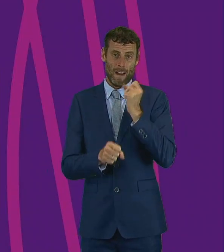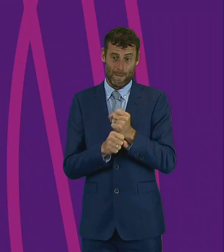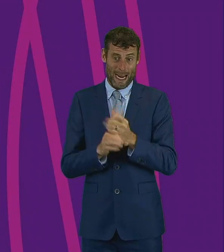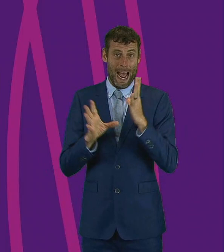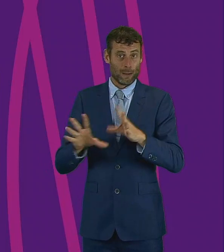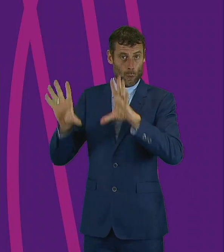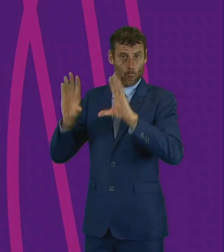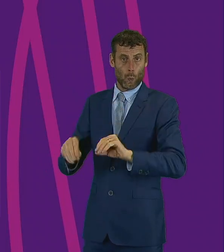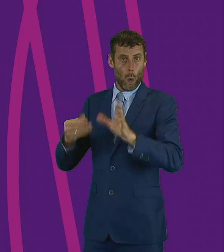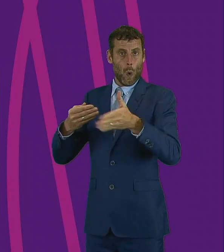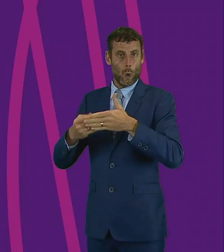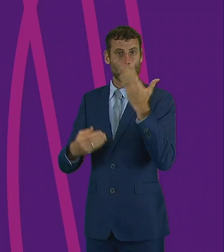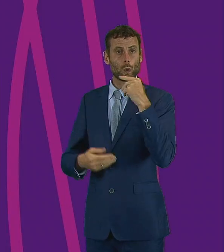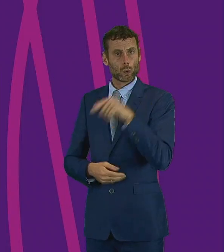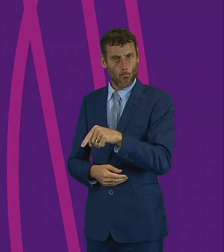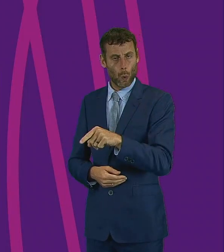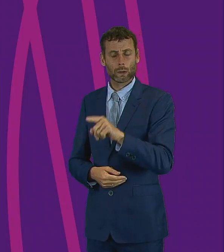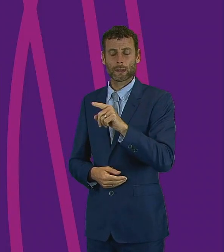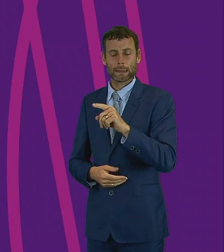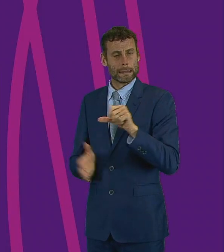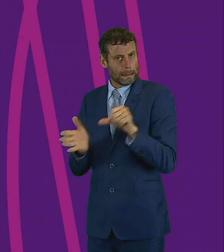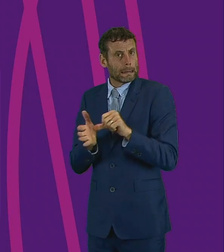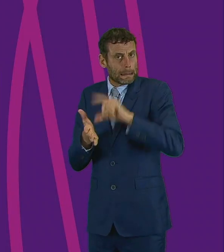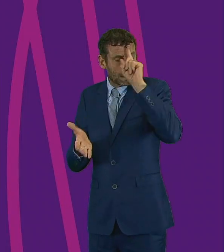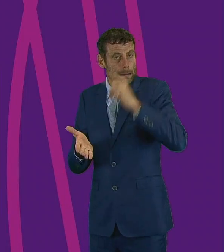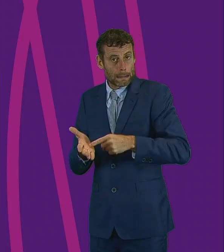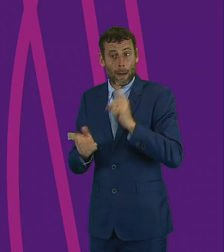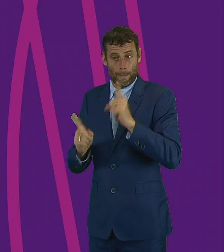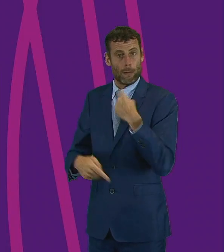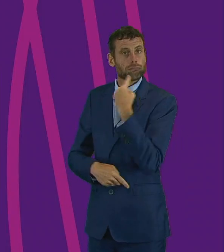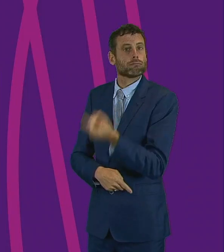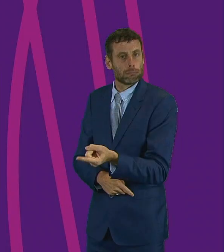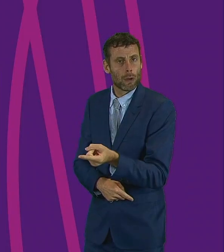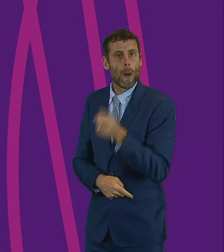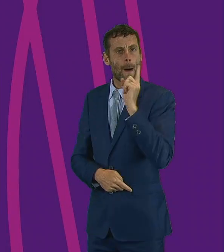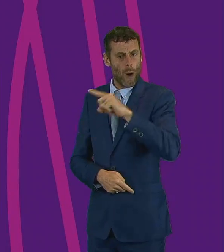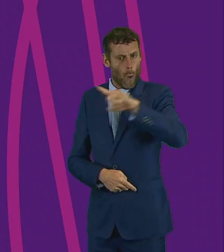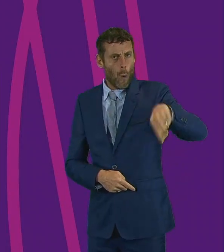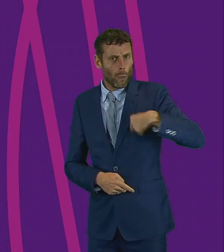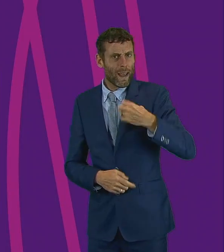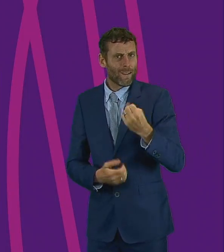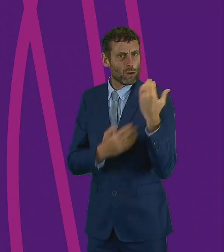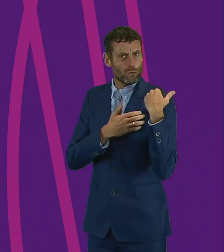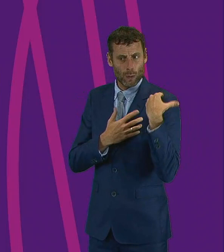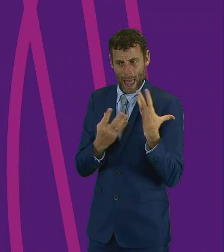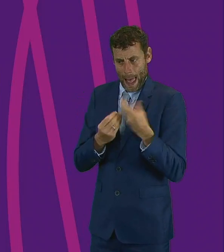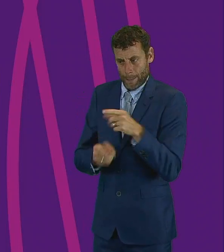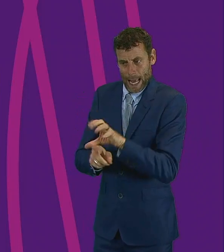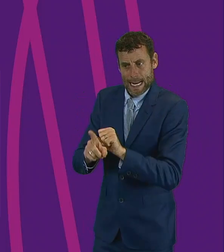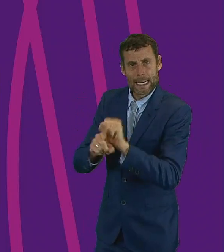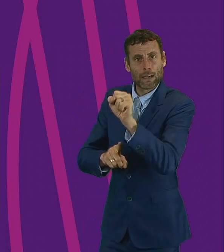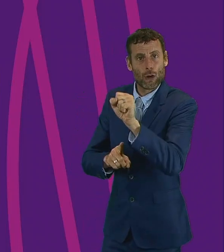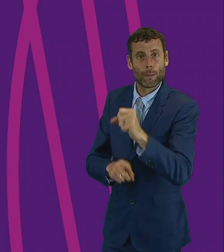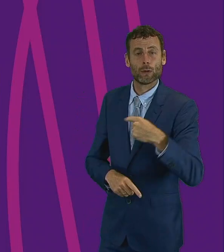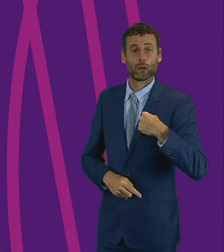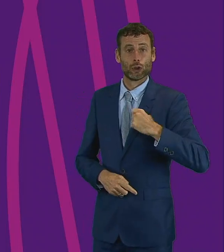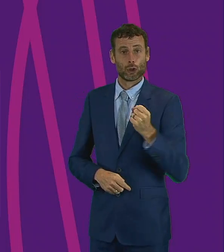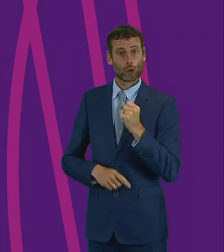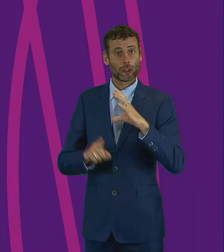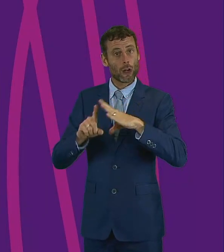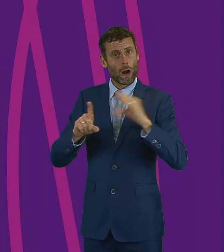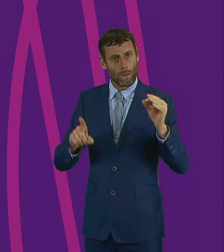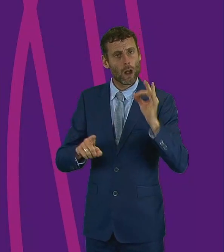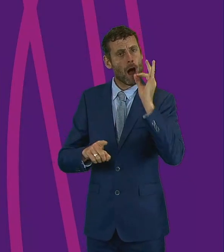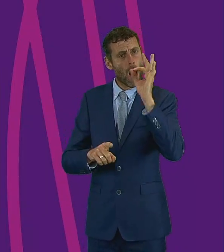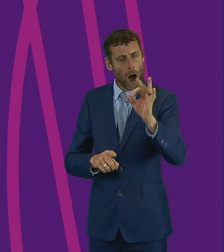effects of that classroom shutdown on those who suffered most from it. The Scottish Conservatives have already called for extra tuition for the most